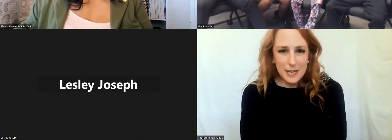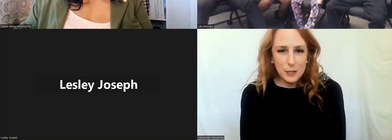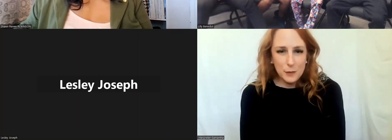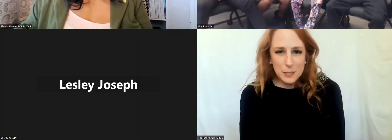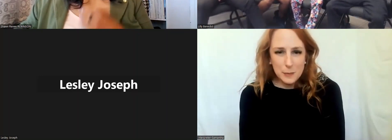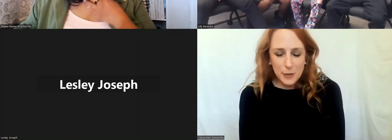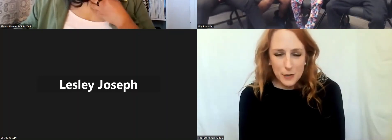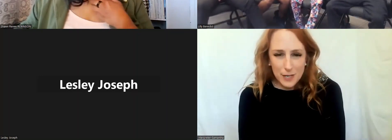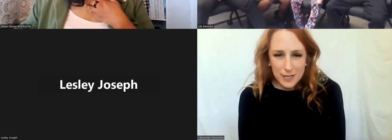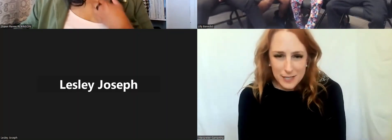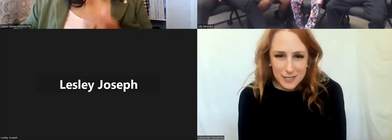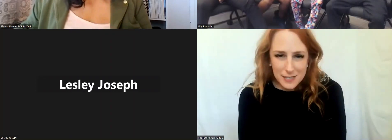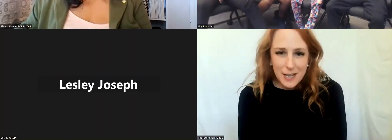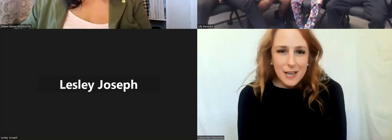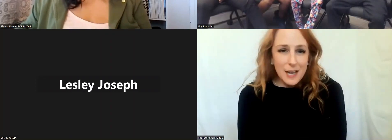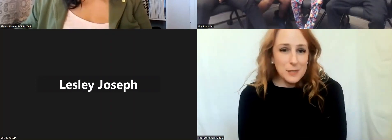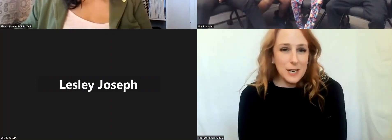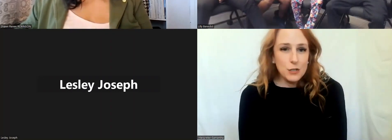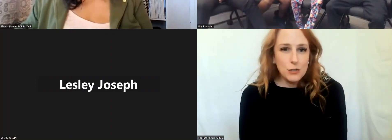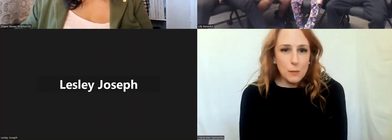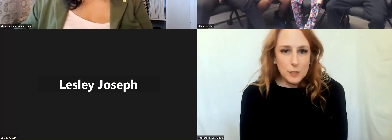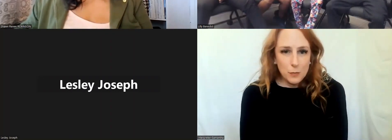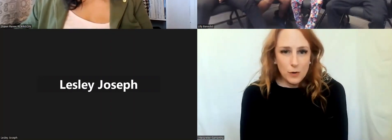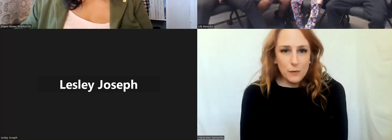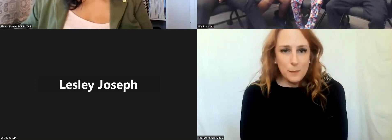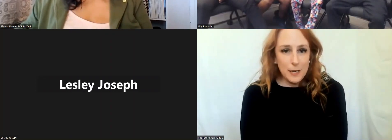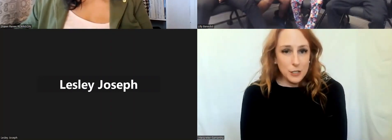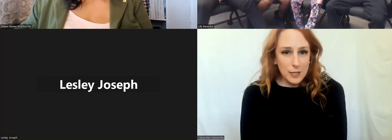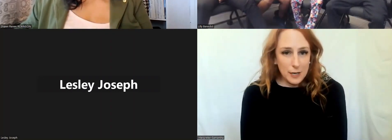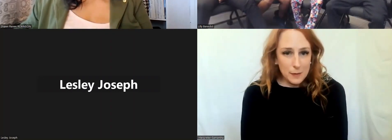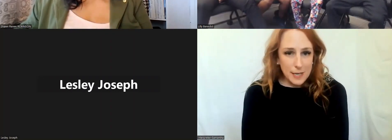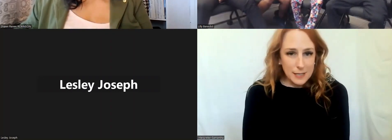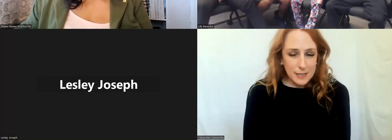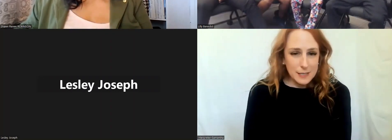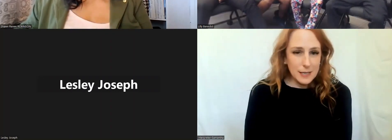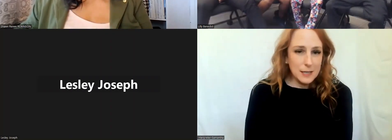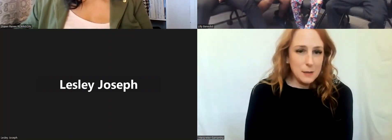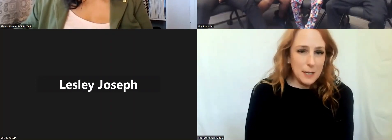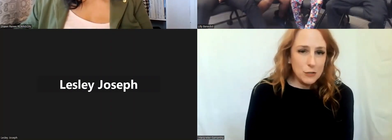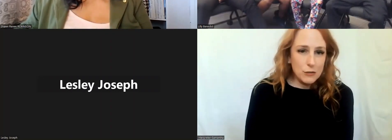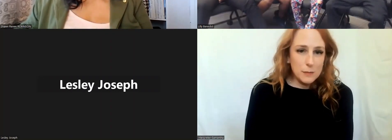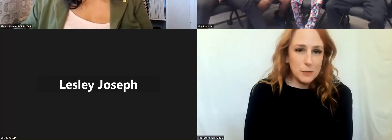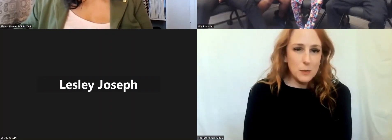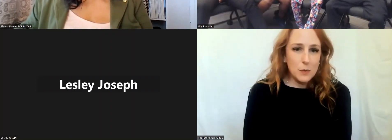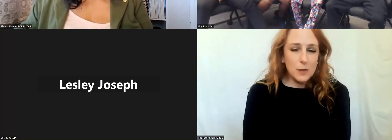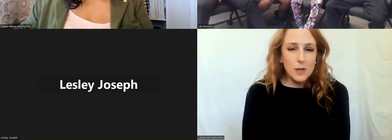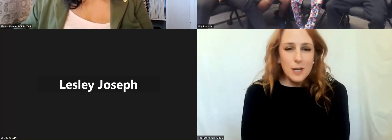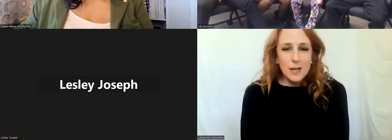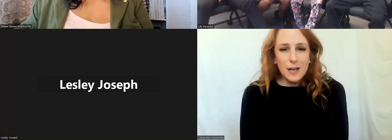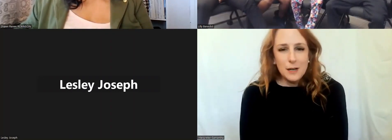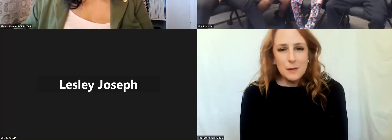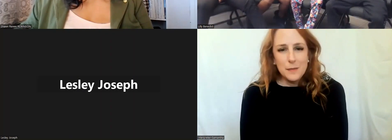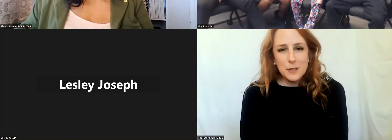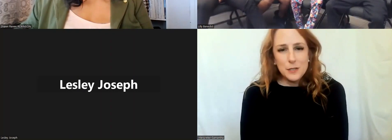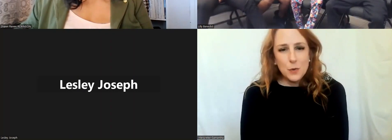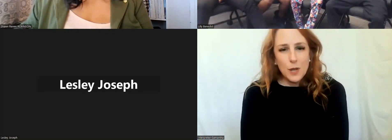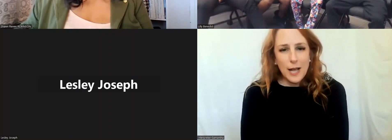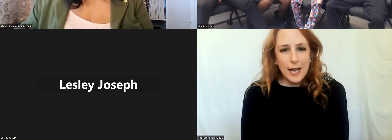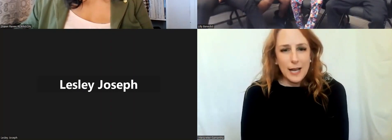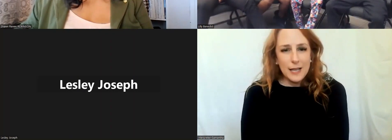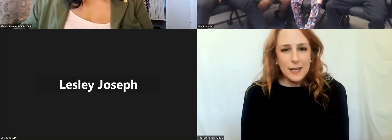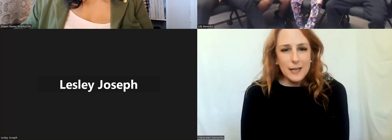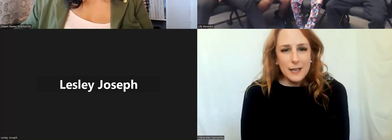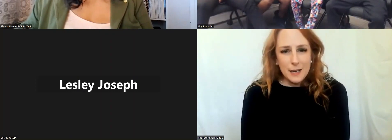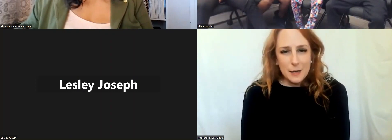I was getting new experiences. I was getting so much more information than I was accessing at the mainstream school. This